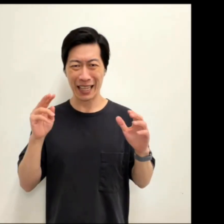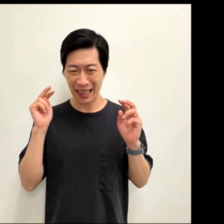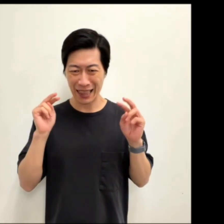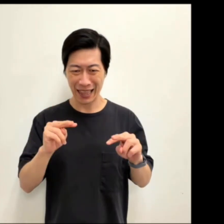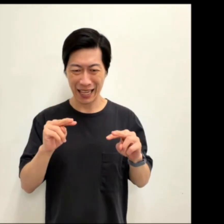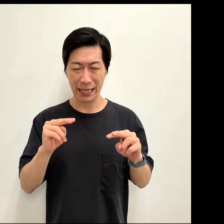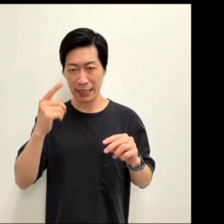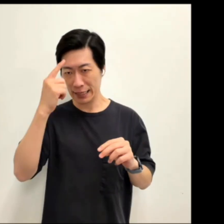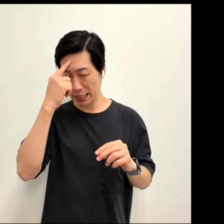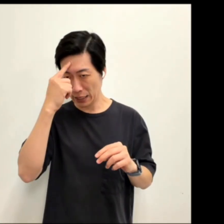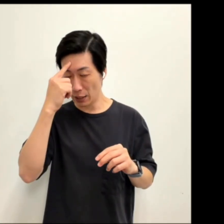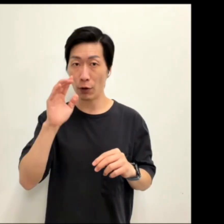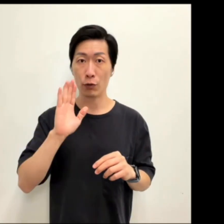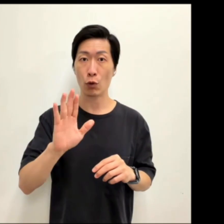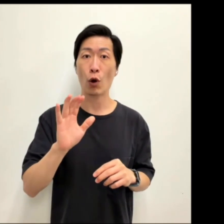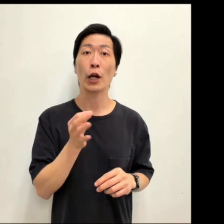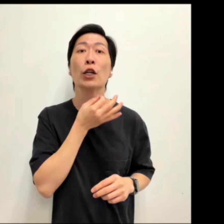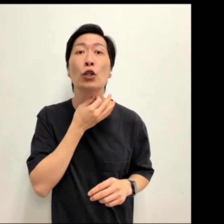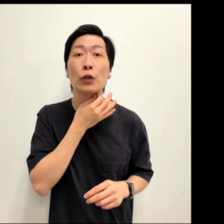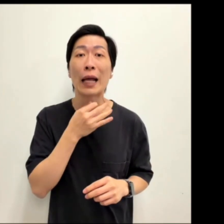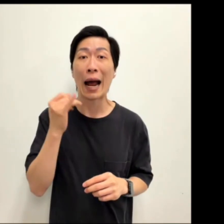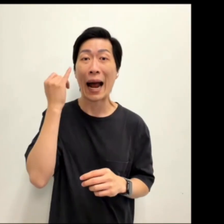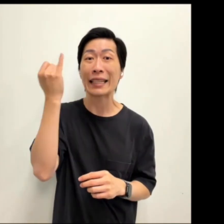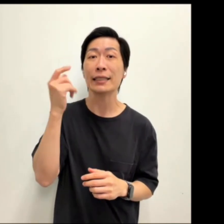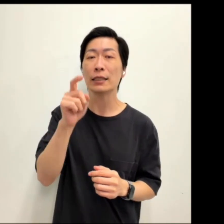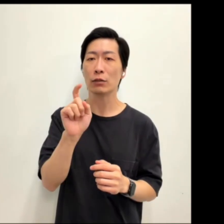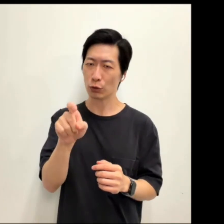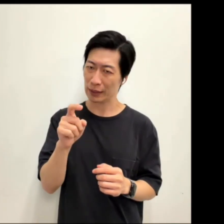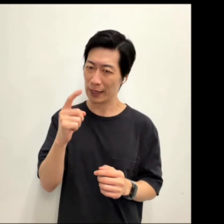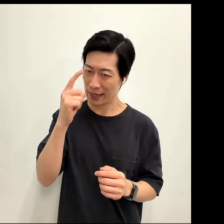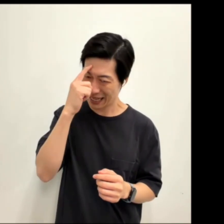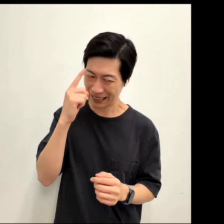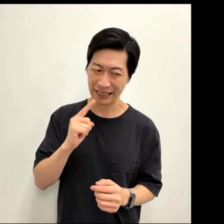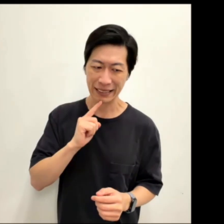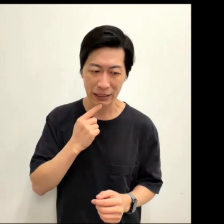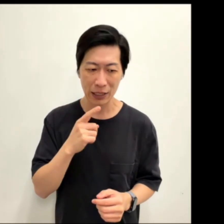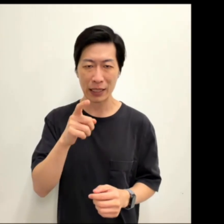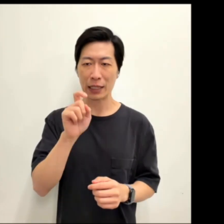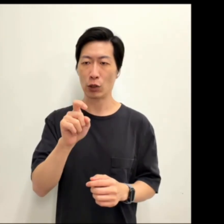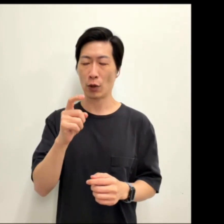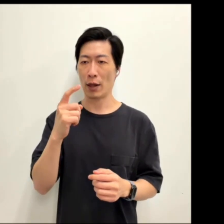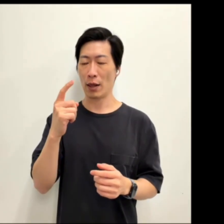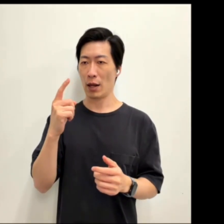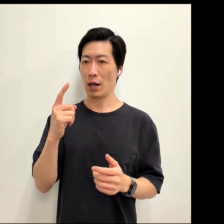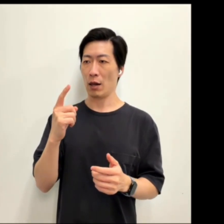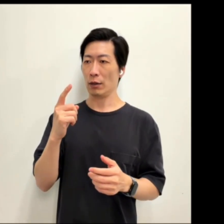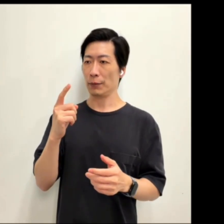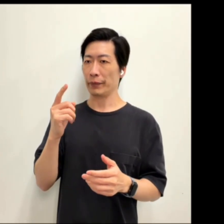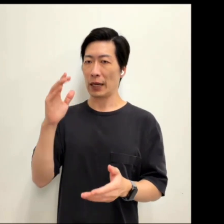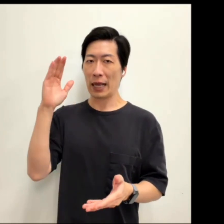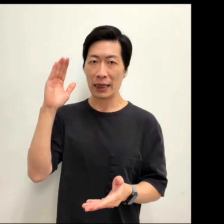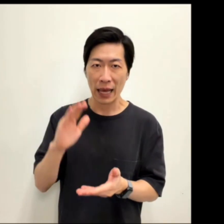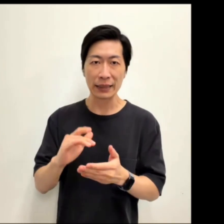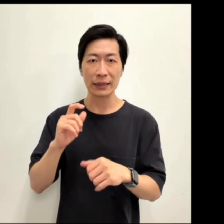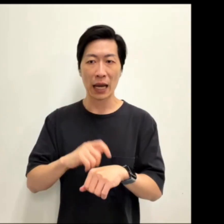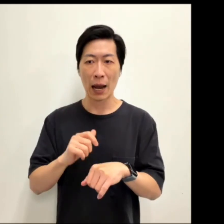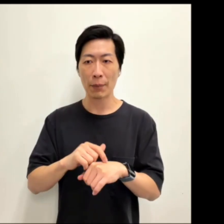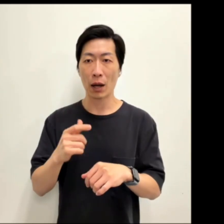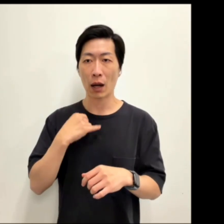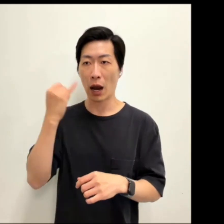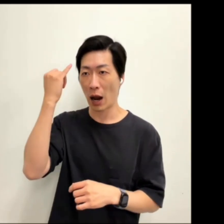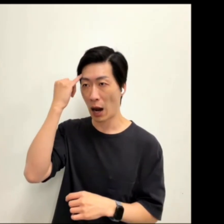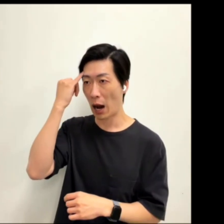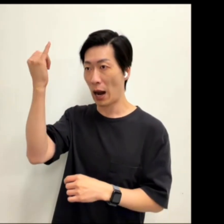like people should take their curious ideas very seriously. They need to shorten the amount of